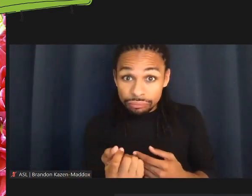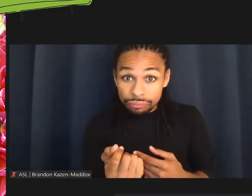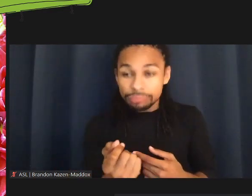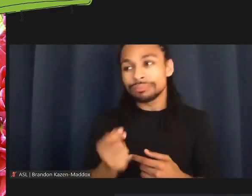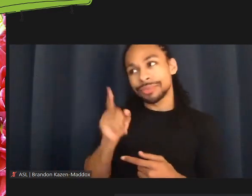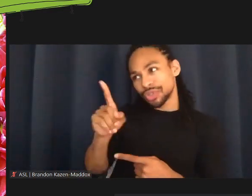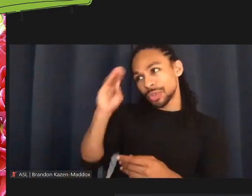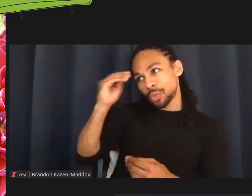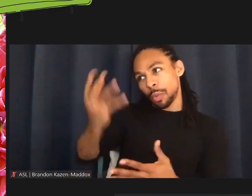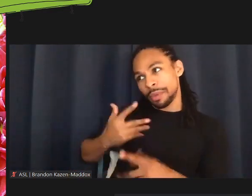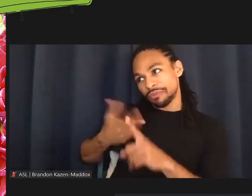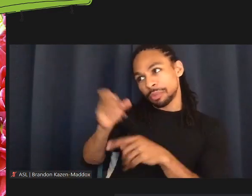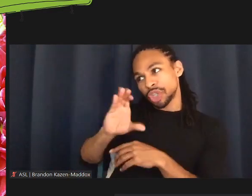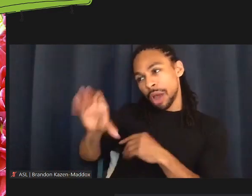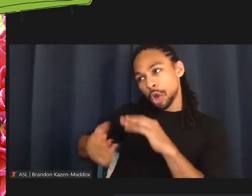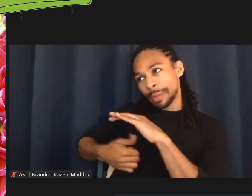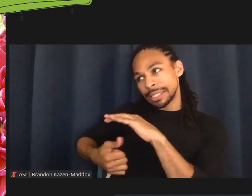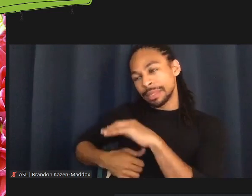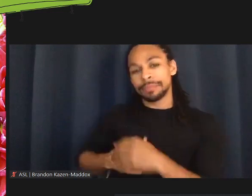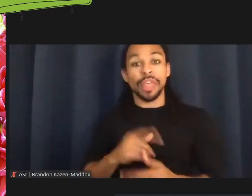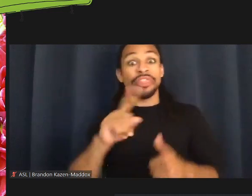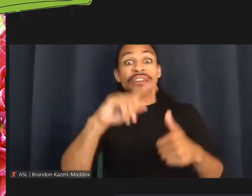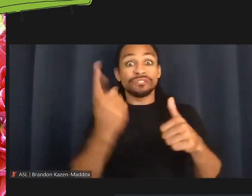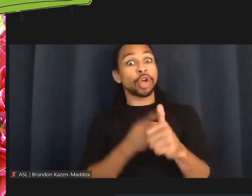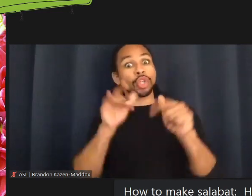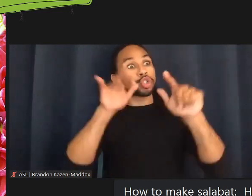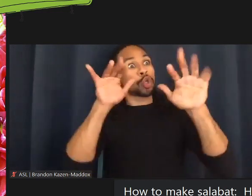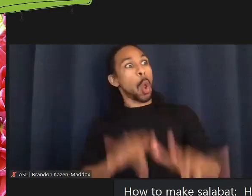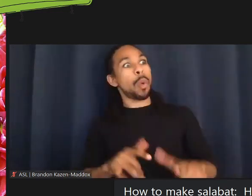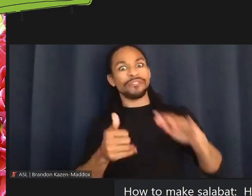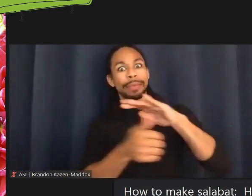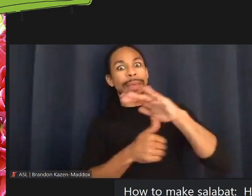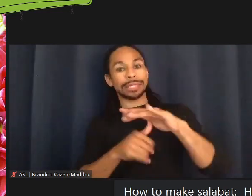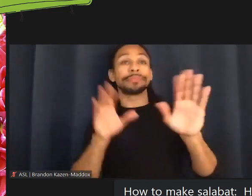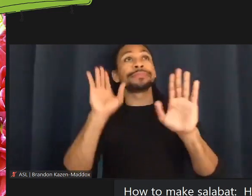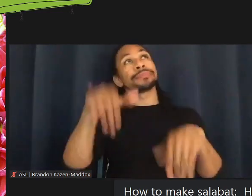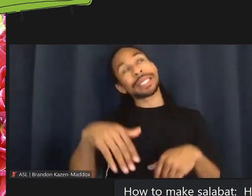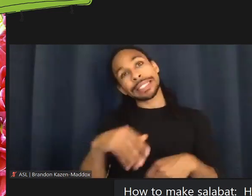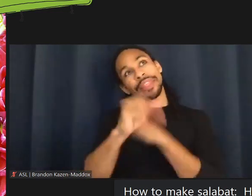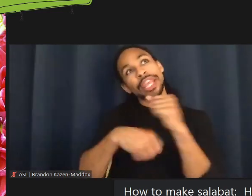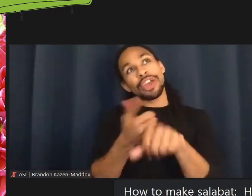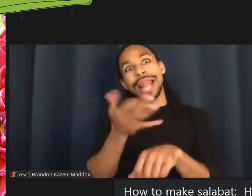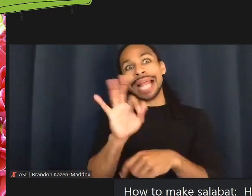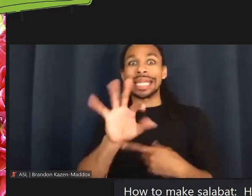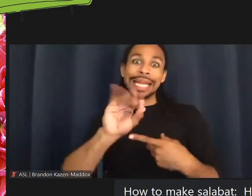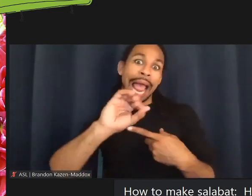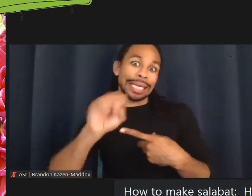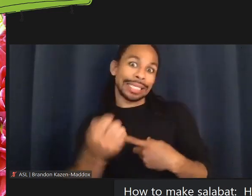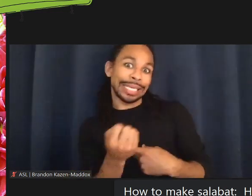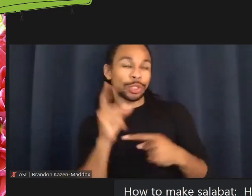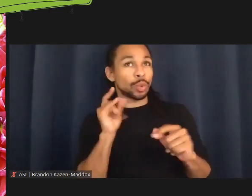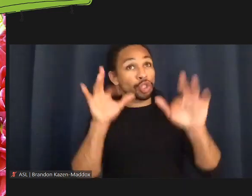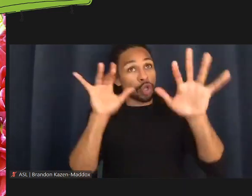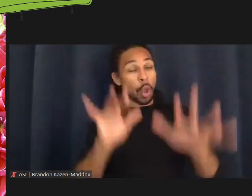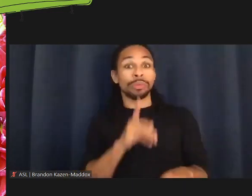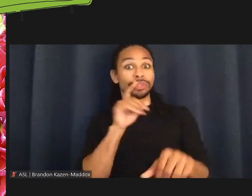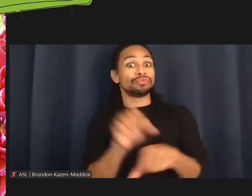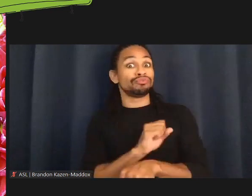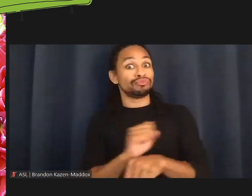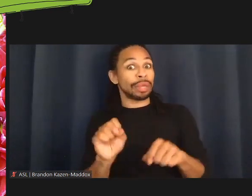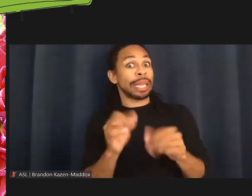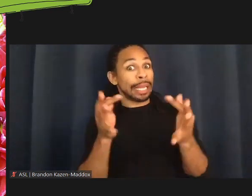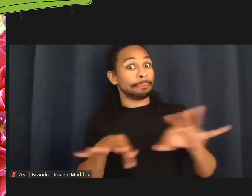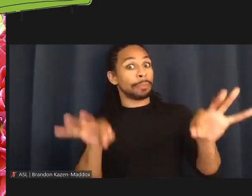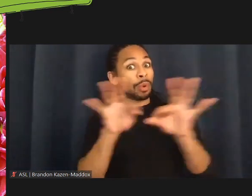from Chicago basement on the first snow of the year. It's the 90s. Snow is a big deal. Tear